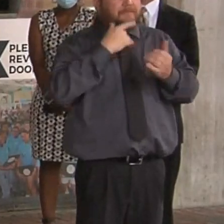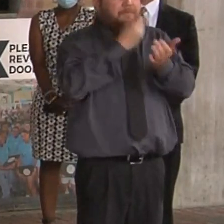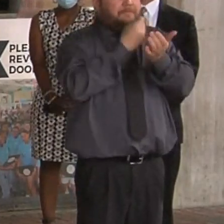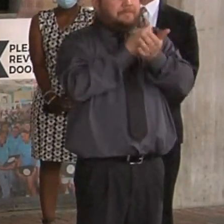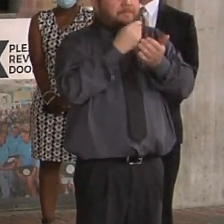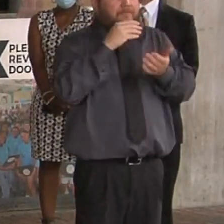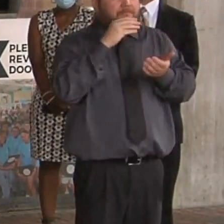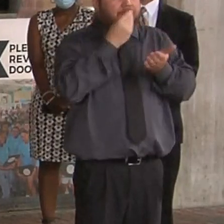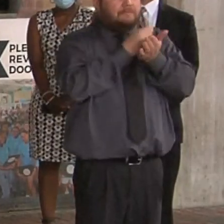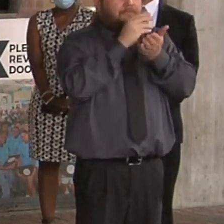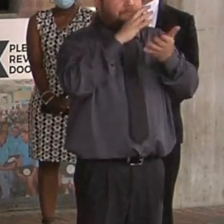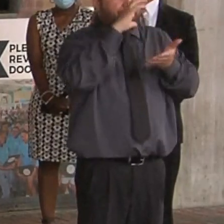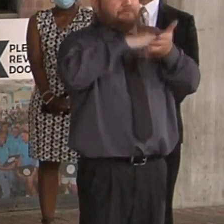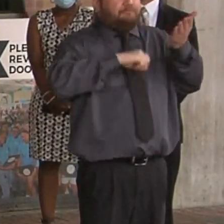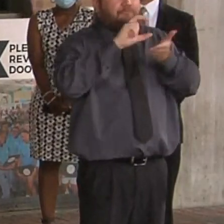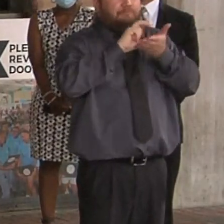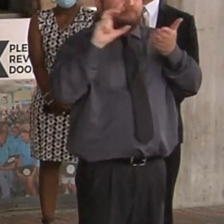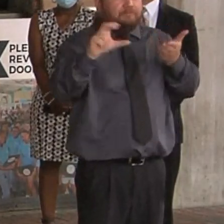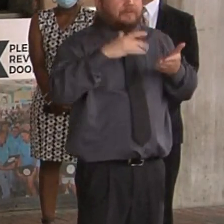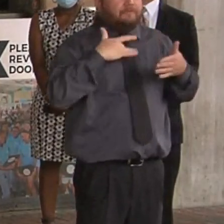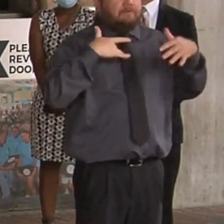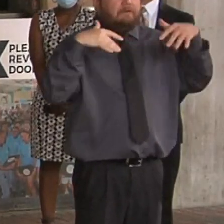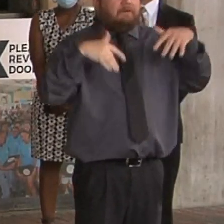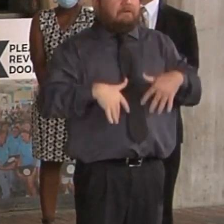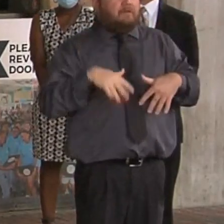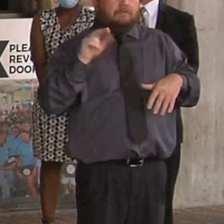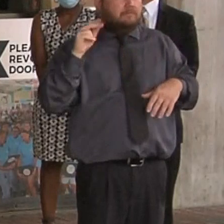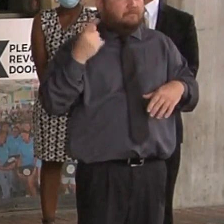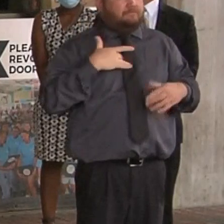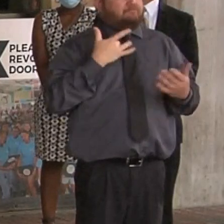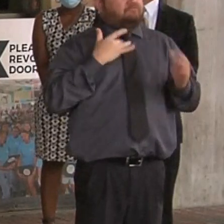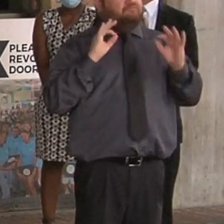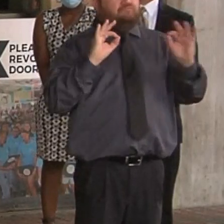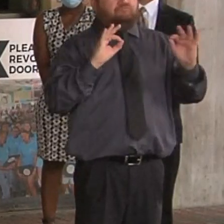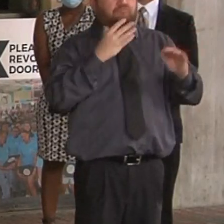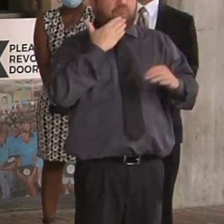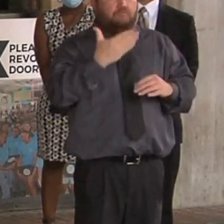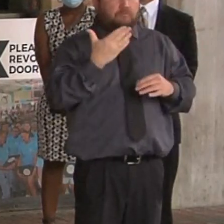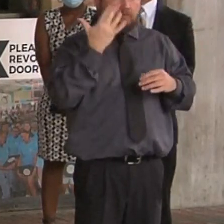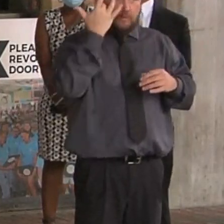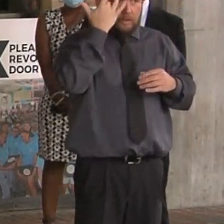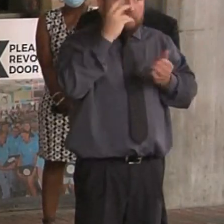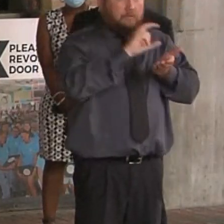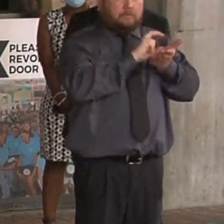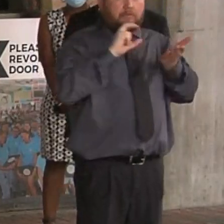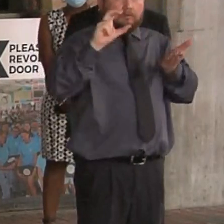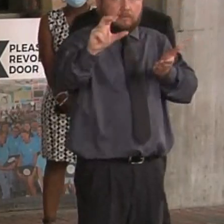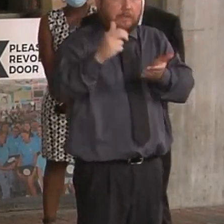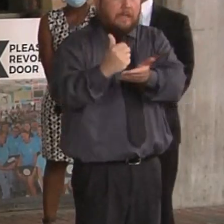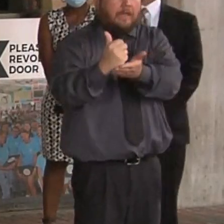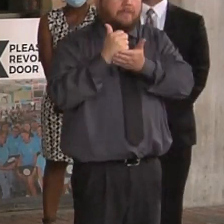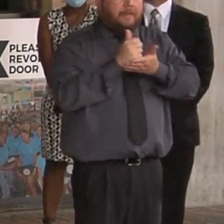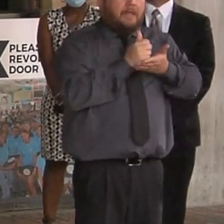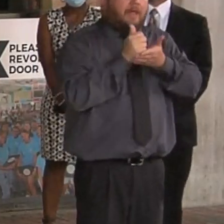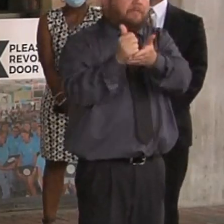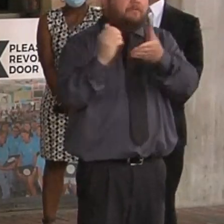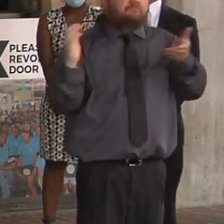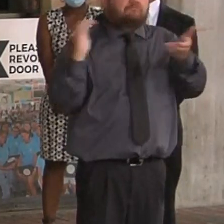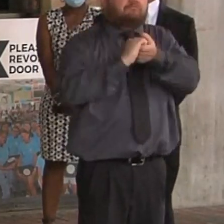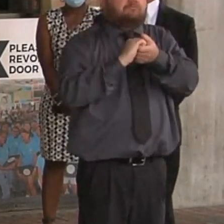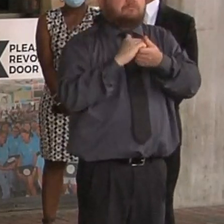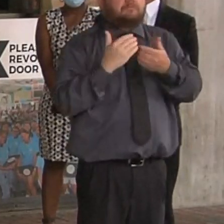mental health care and other people coming to the plate. So that would cut overtime right there, sharing